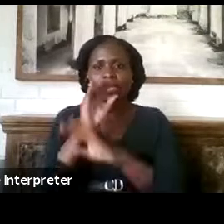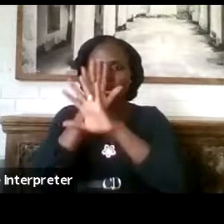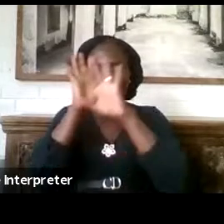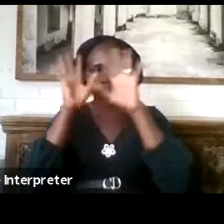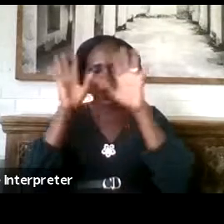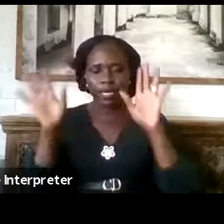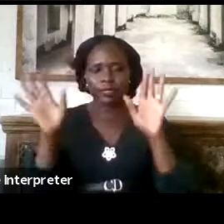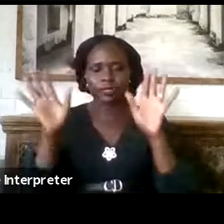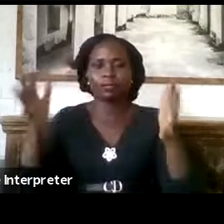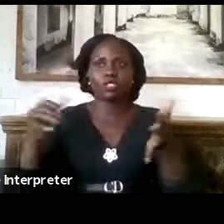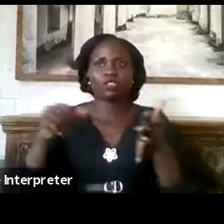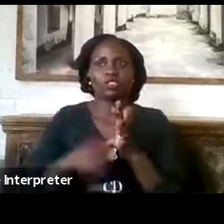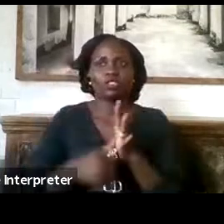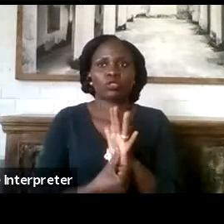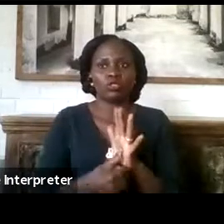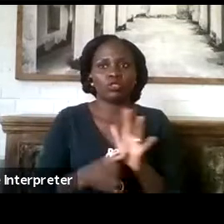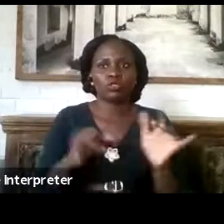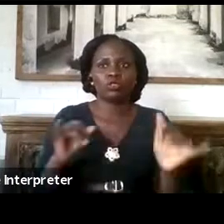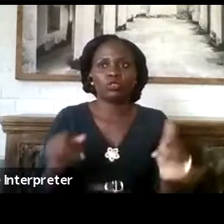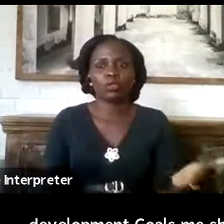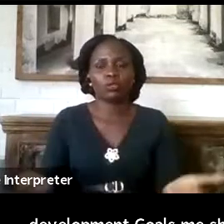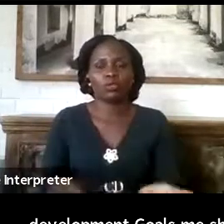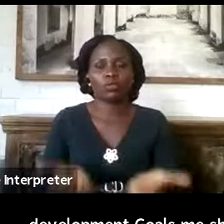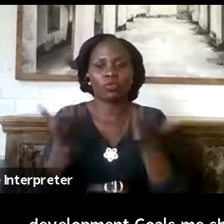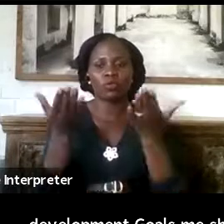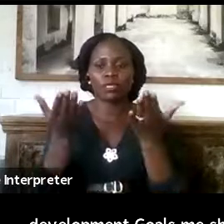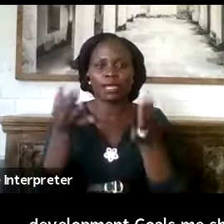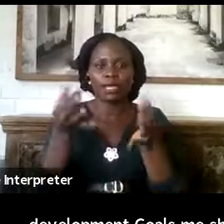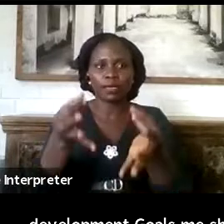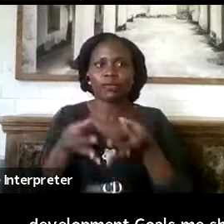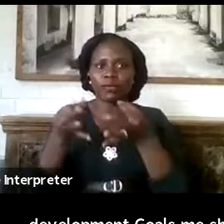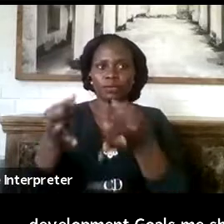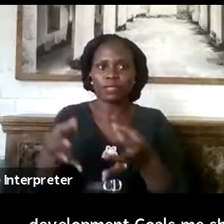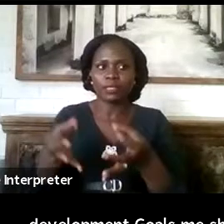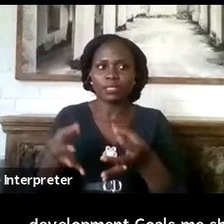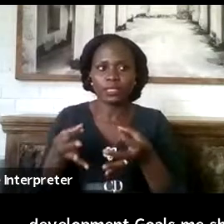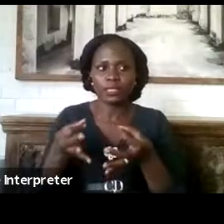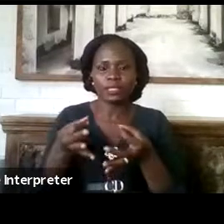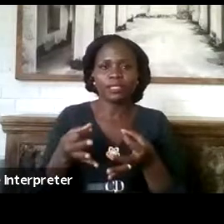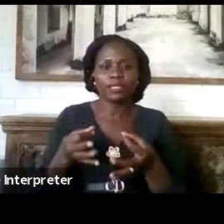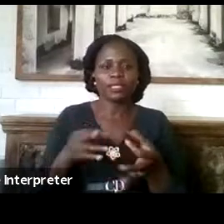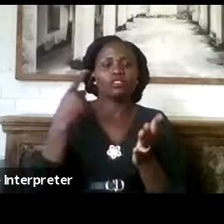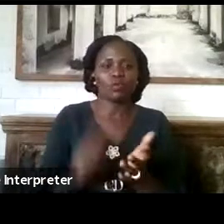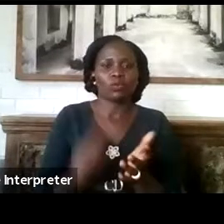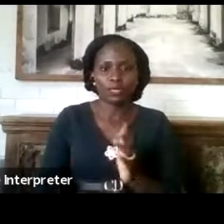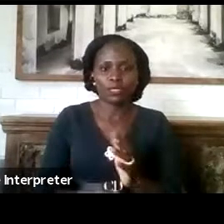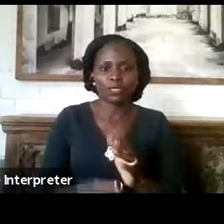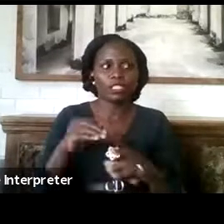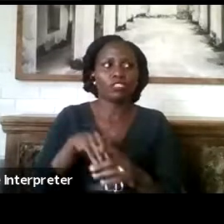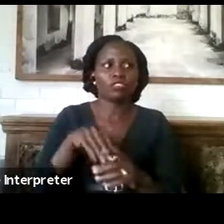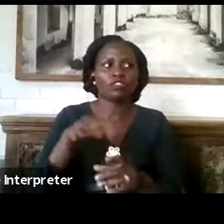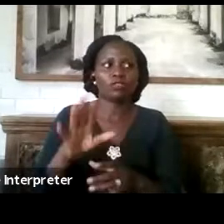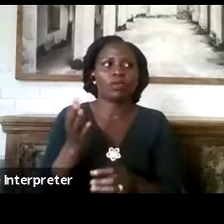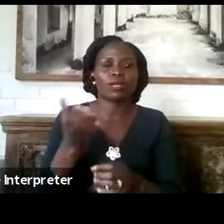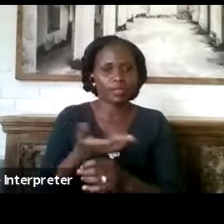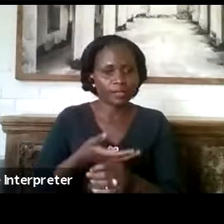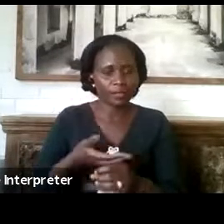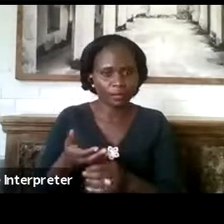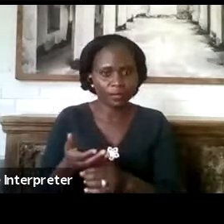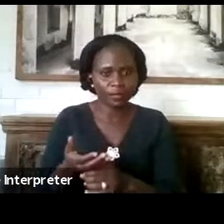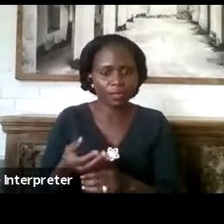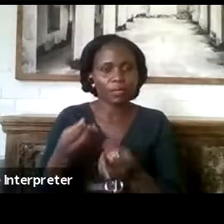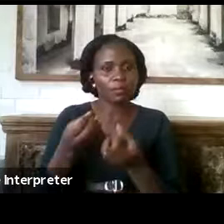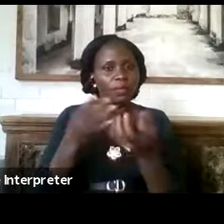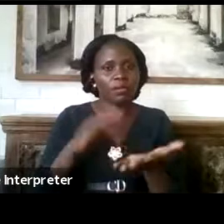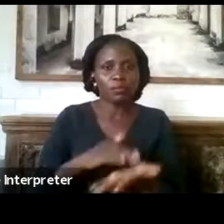to promote accountability. So in your assessment, do you think many more people living with disability are aware of